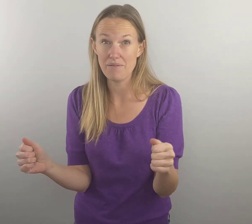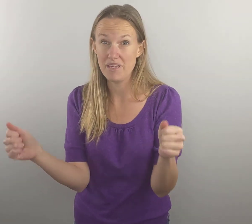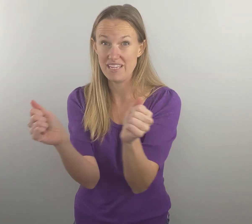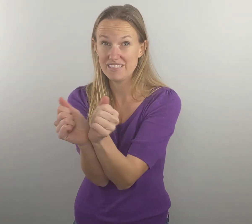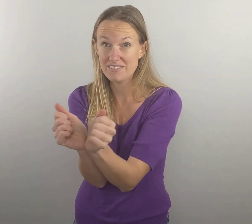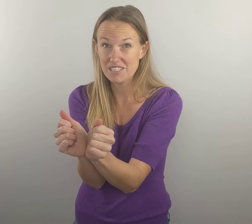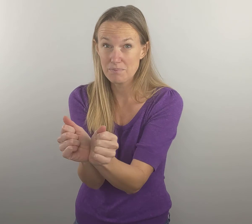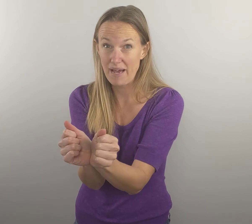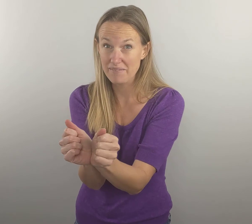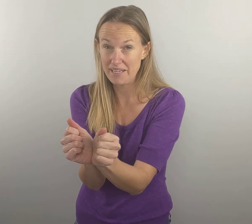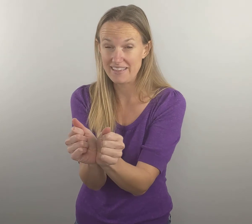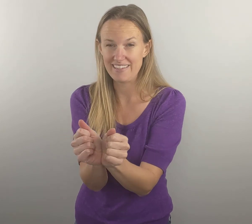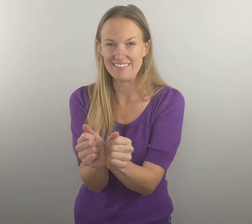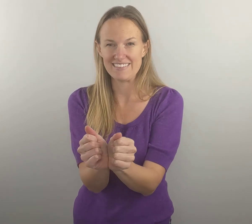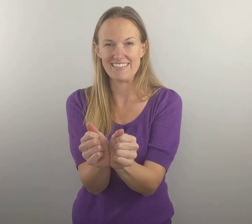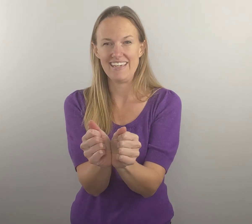in this, so just bound like this, okay?